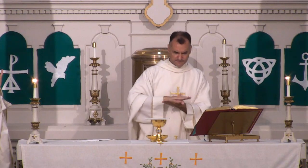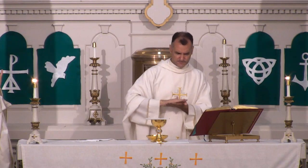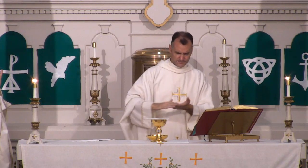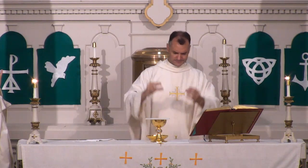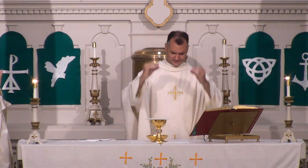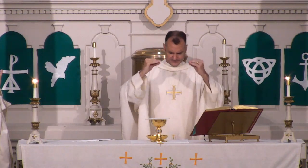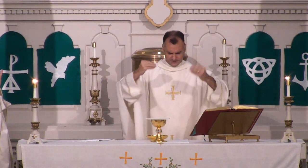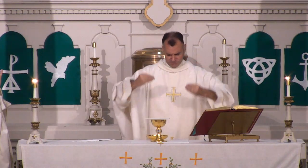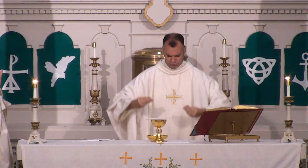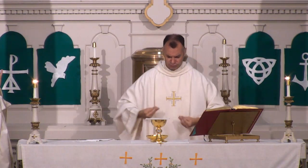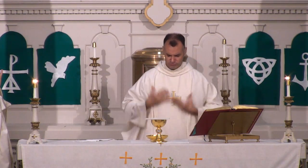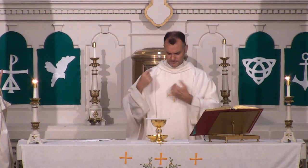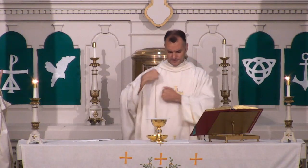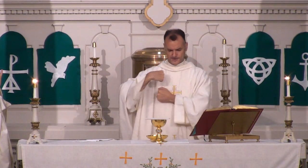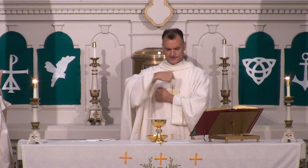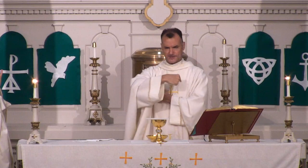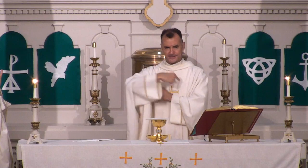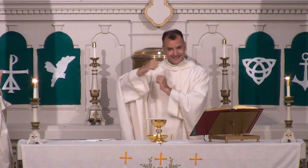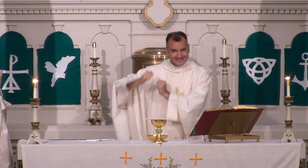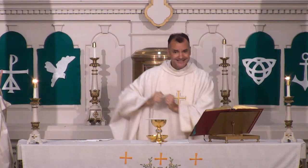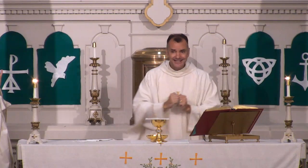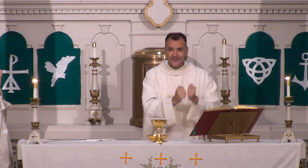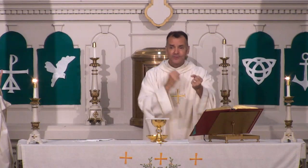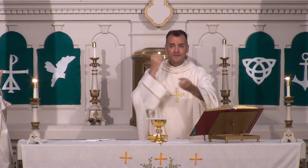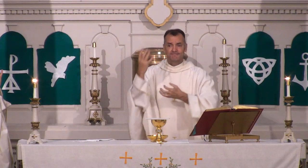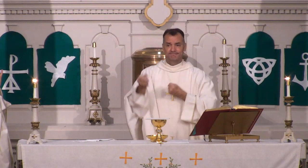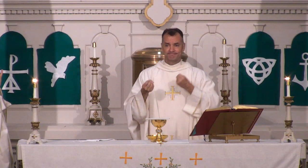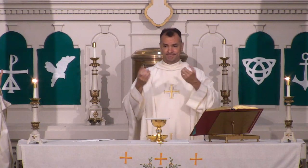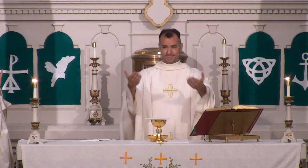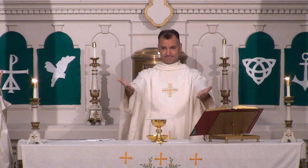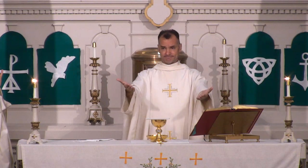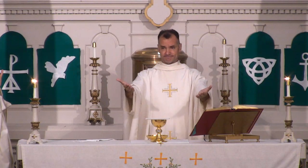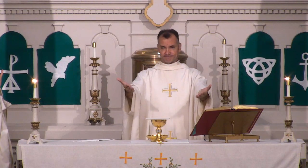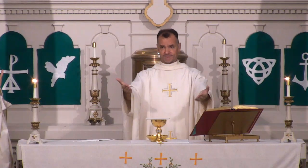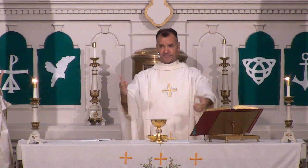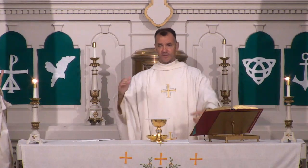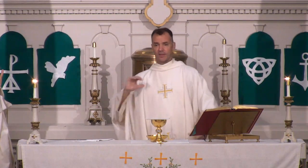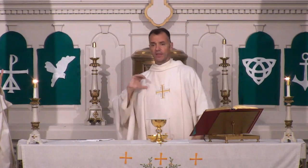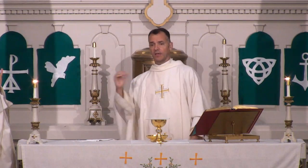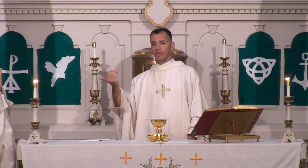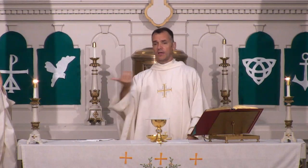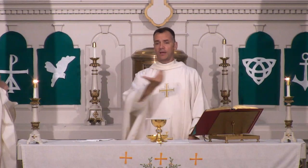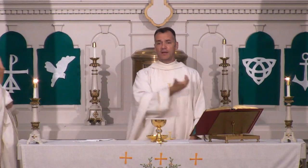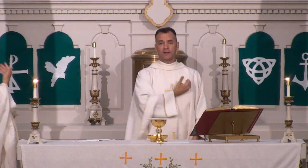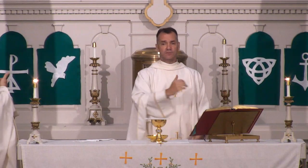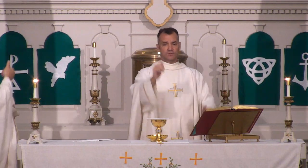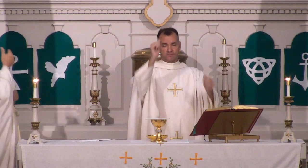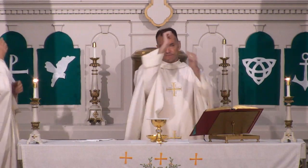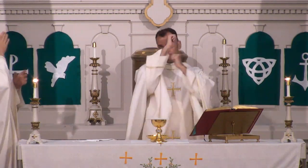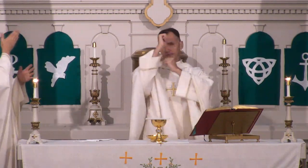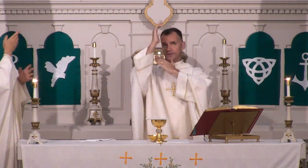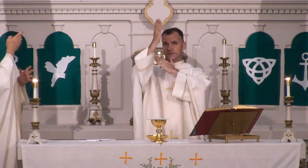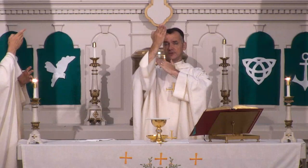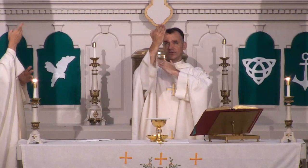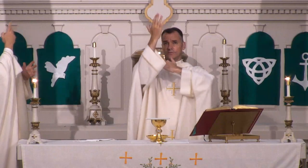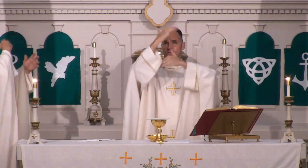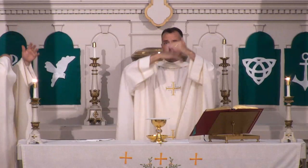At the Savior's command, informed by divine teaching, we dare to say, Our Father, who art in